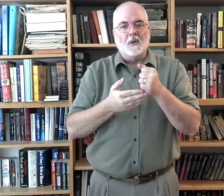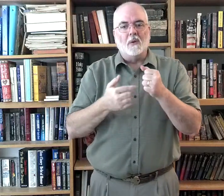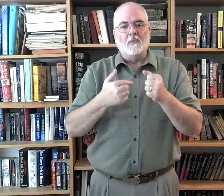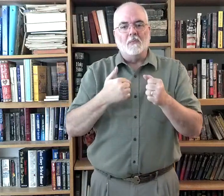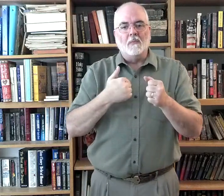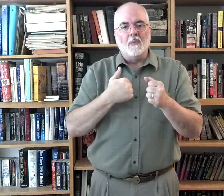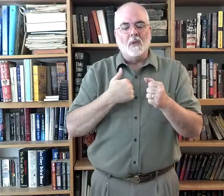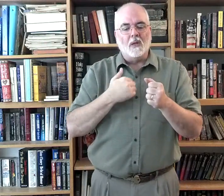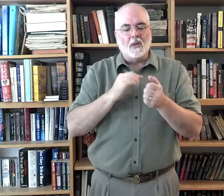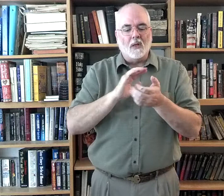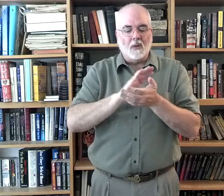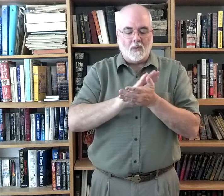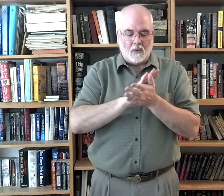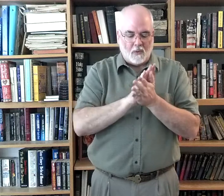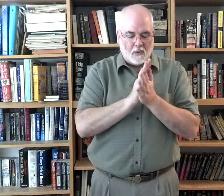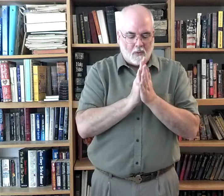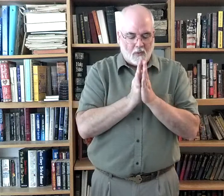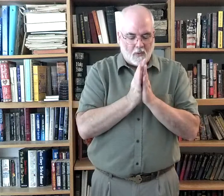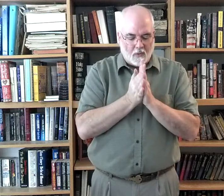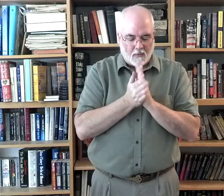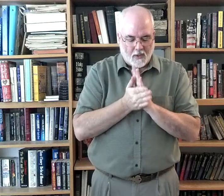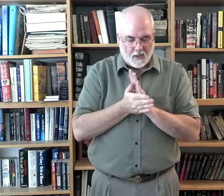help me to be,